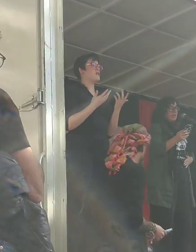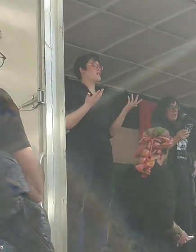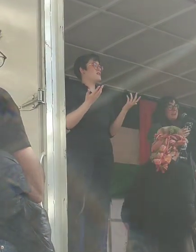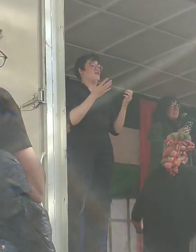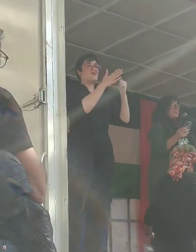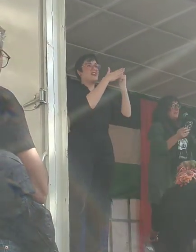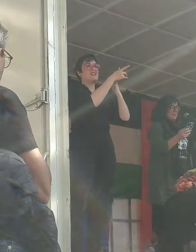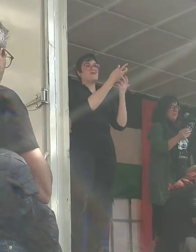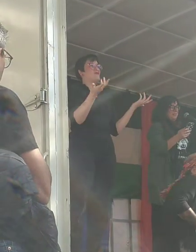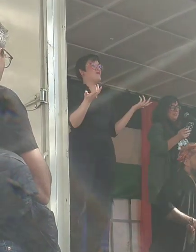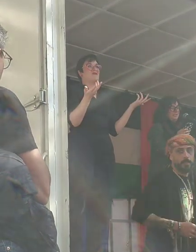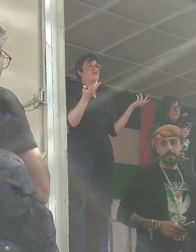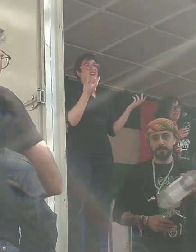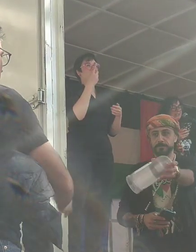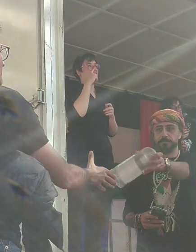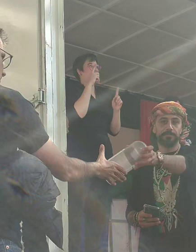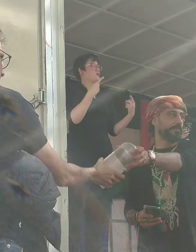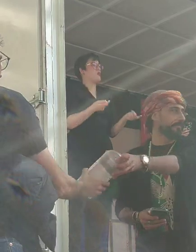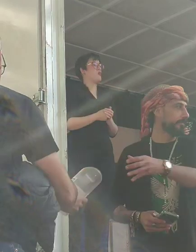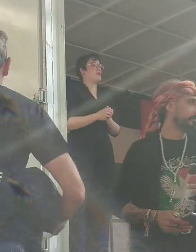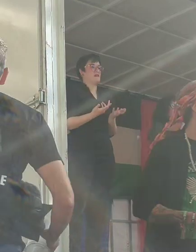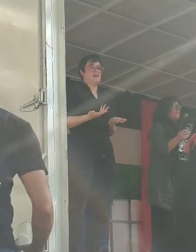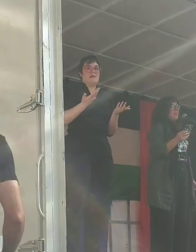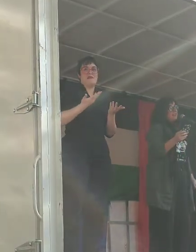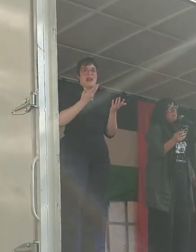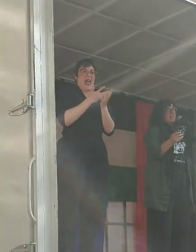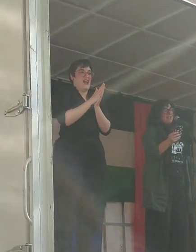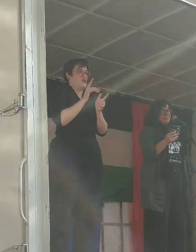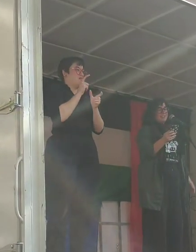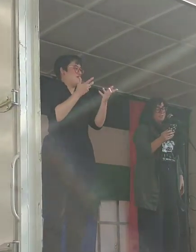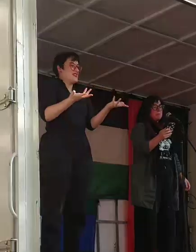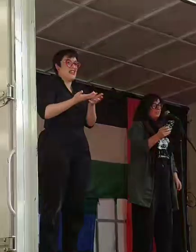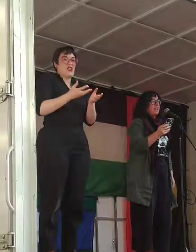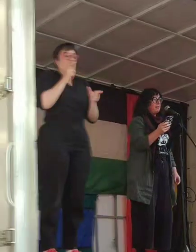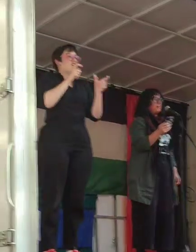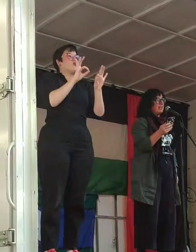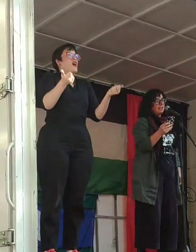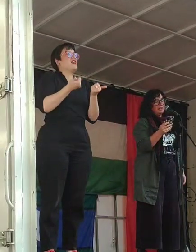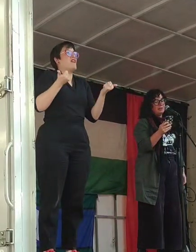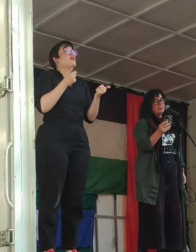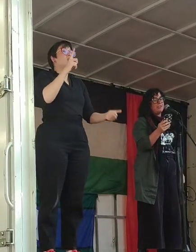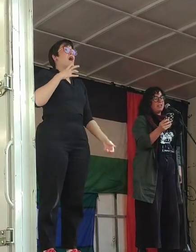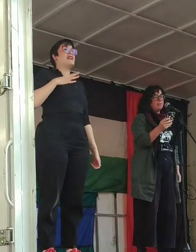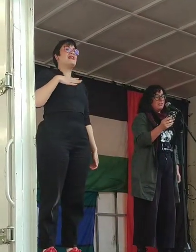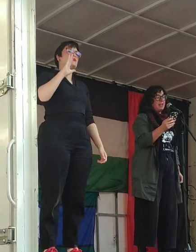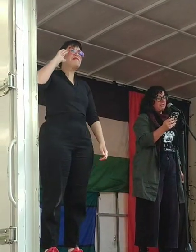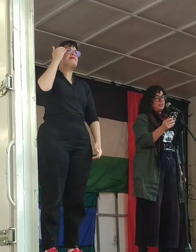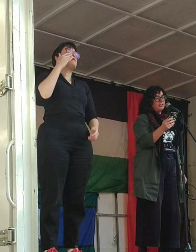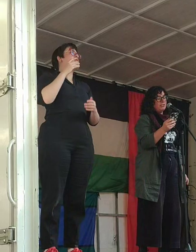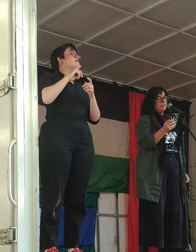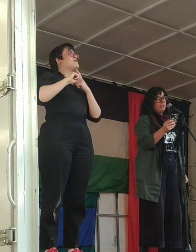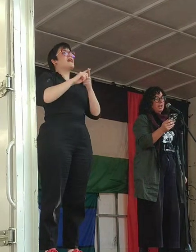repaired. I wonder what else there is to say. Words fail, but yes, we must keep speaking. We must